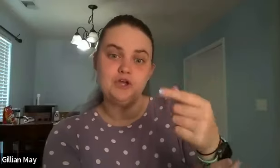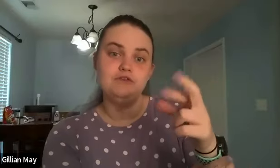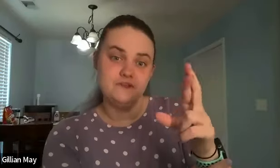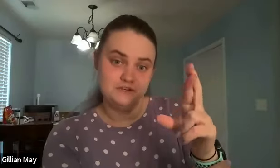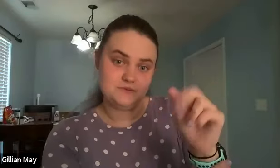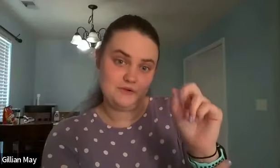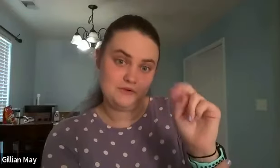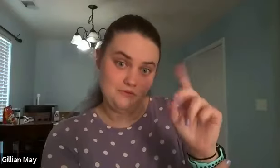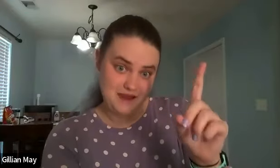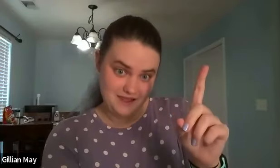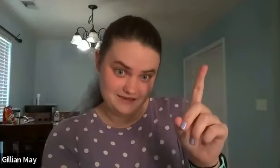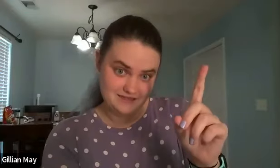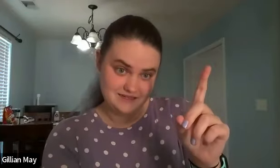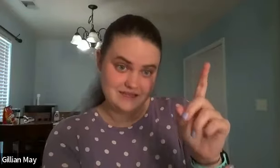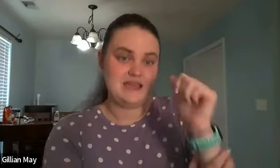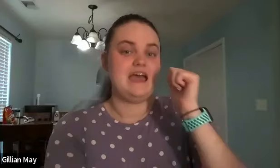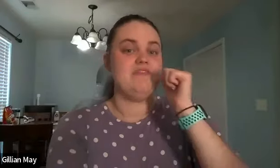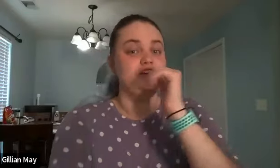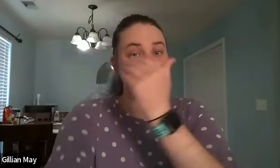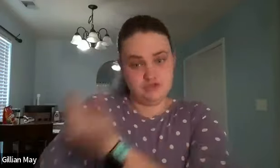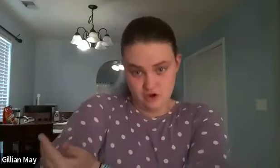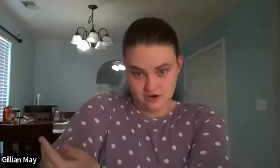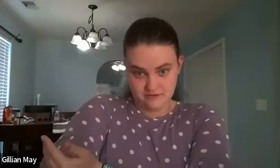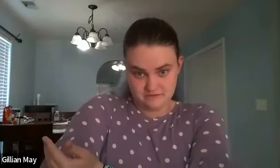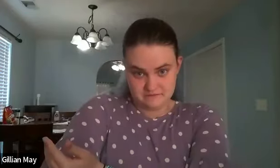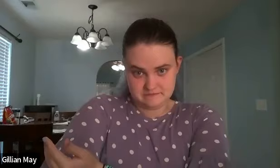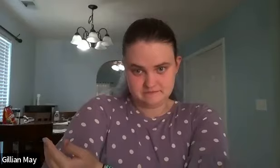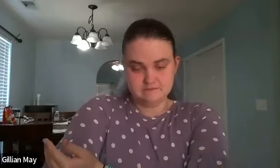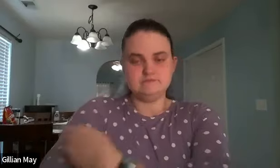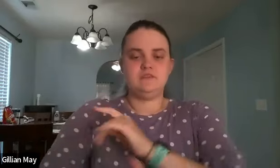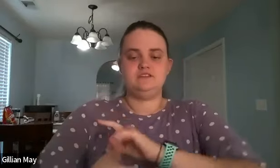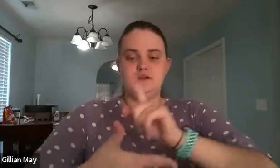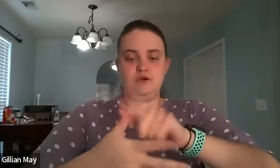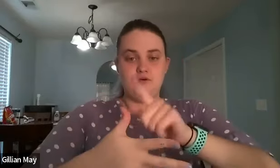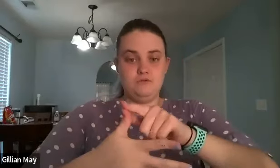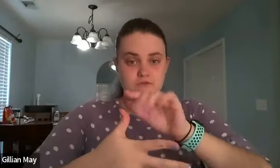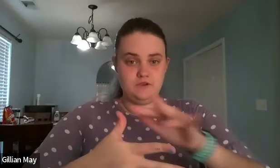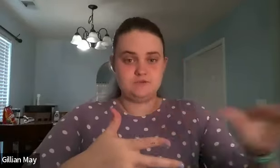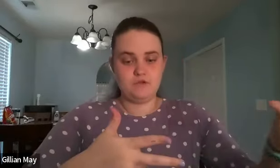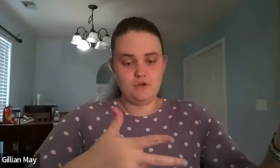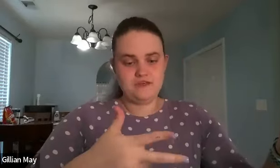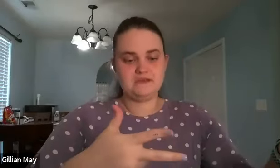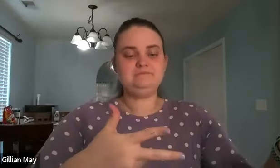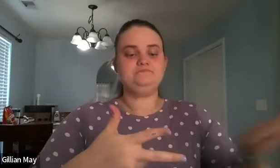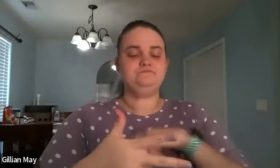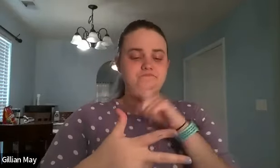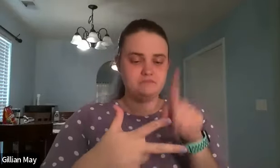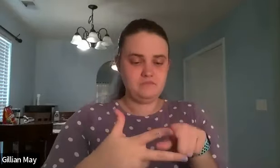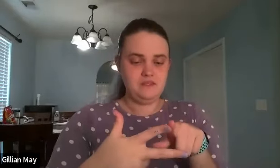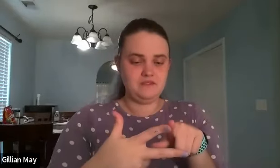You fingerspell grand, and then you do daughter. So you fingerspell the whole thing. The